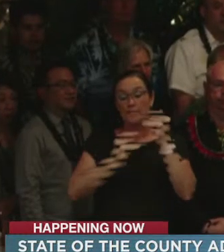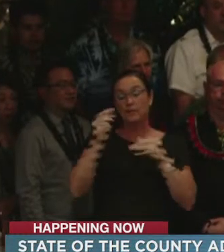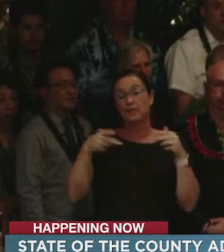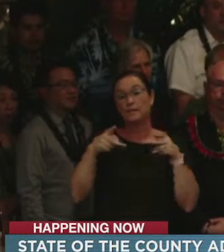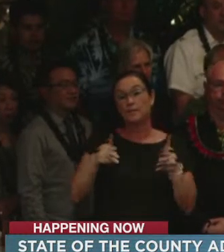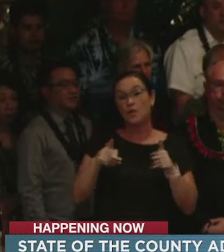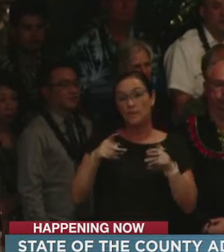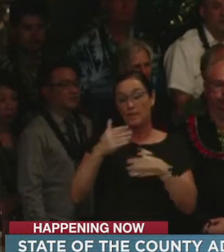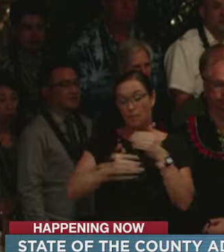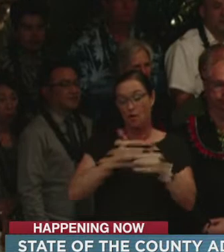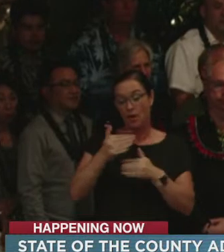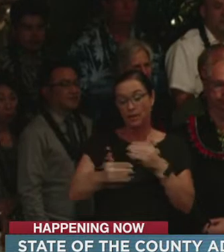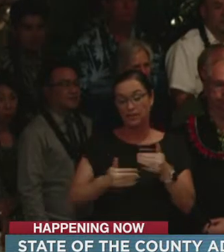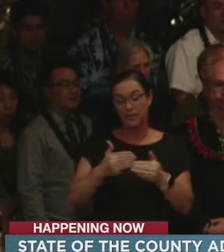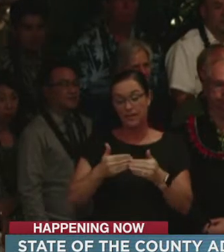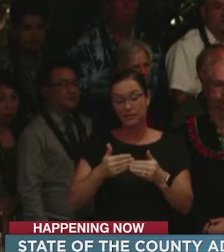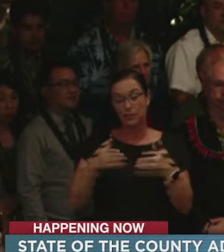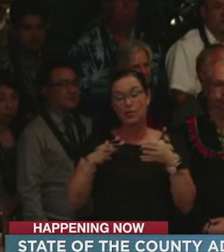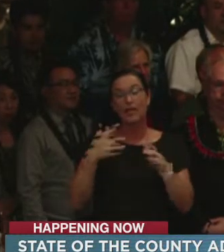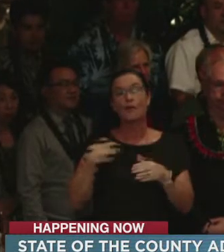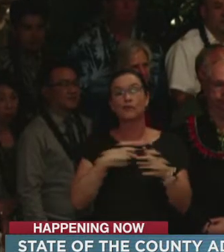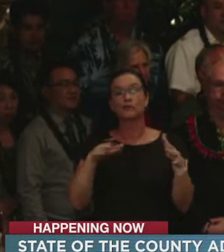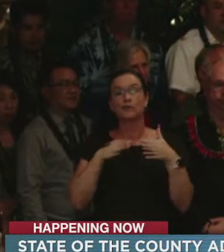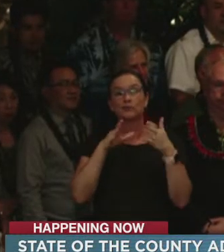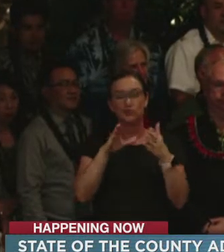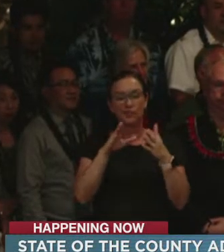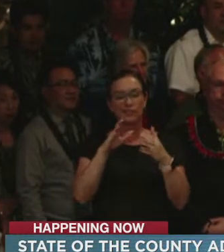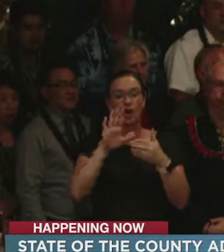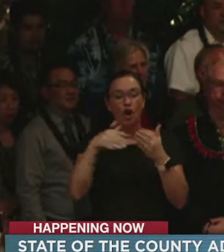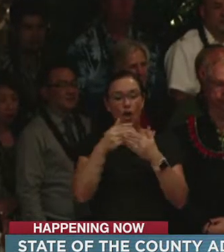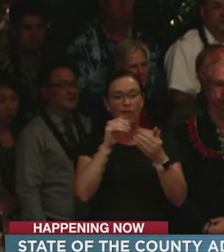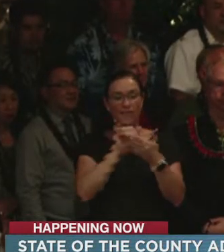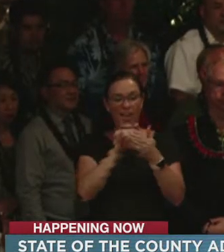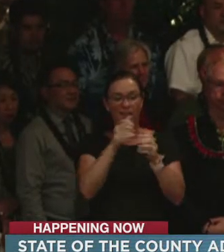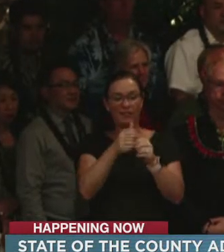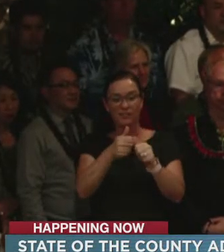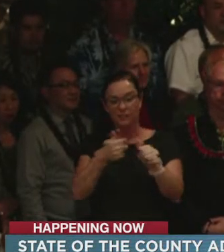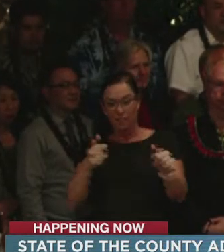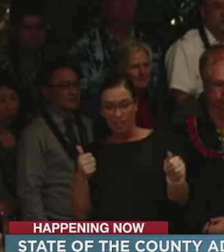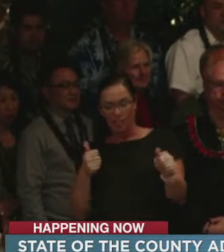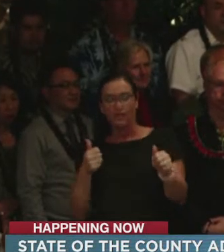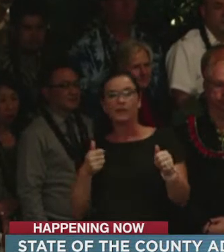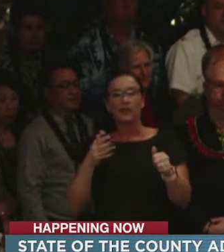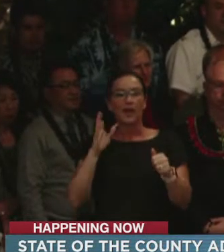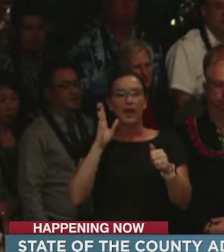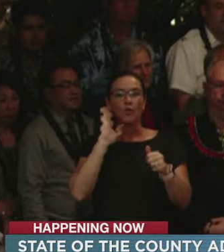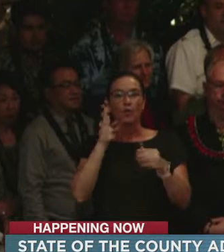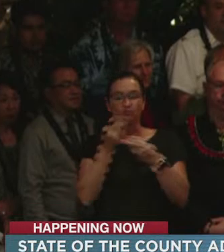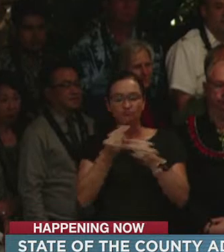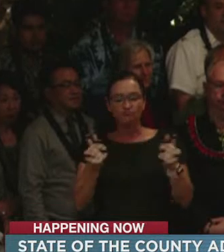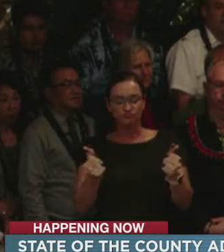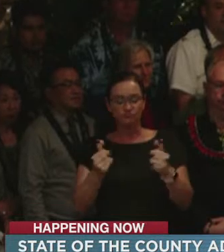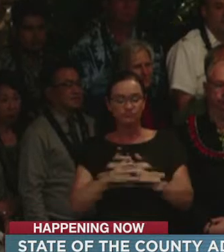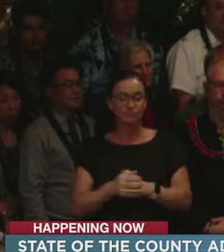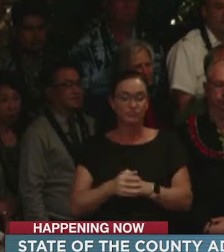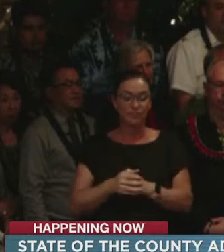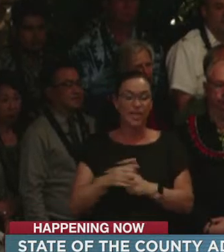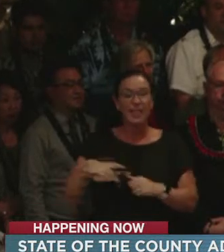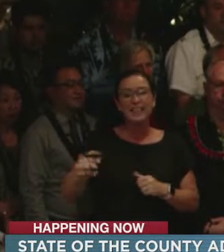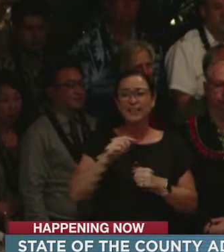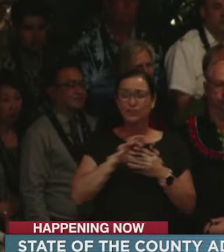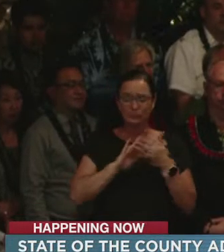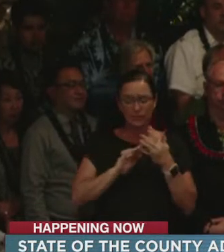to address and eventually alleviate permitting backlogs in the future. Ultimately, these are just a